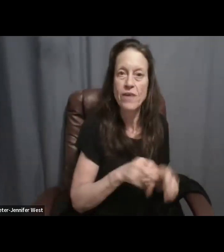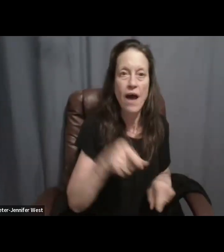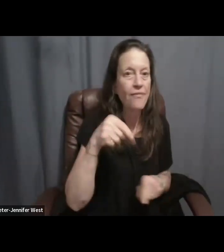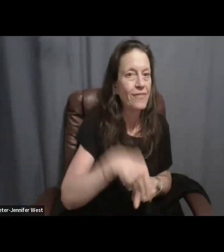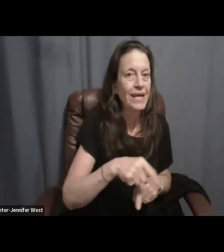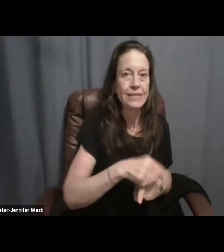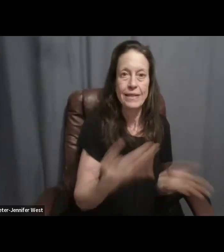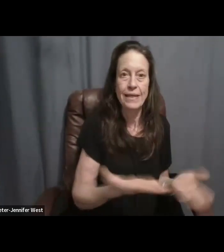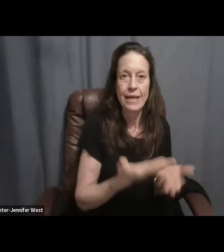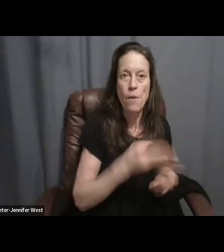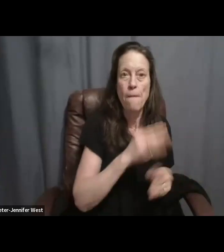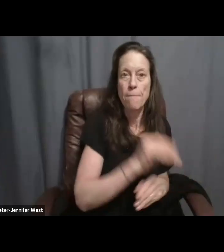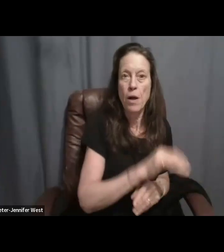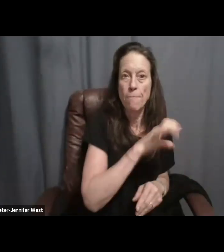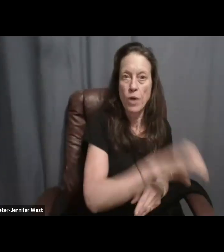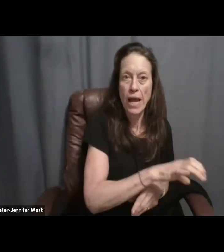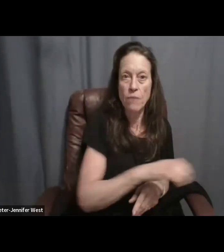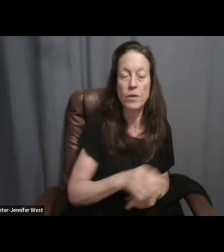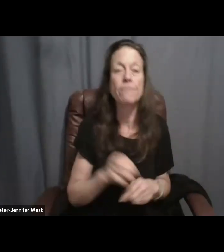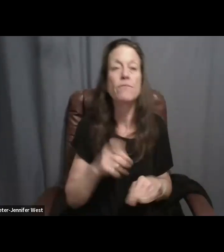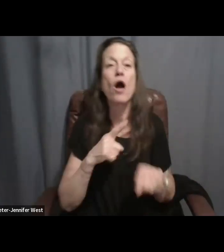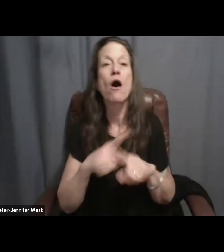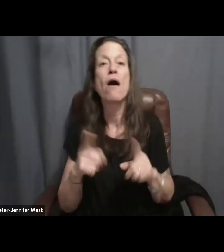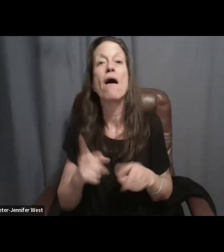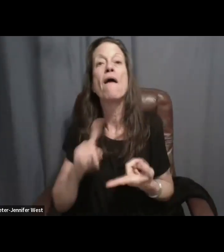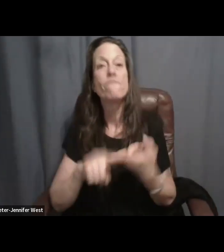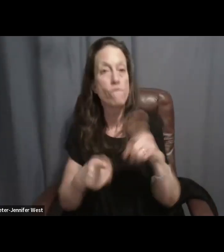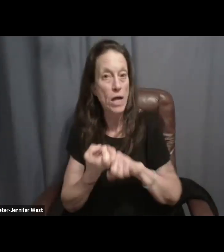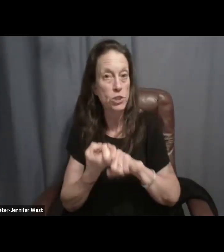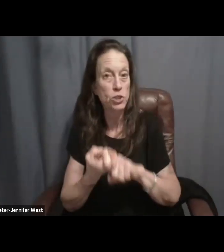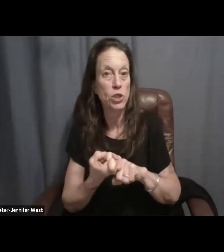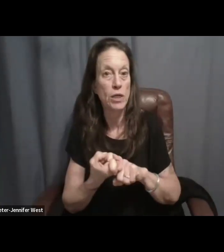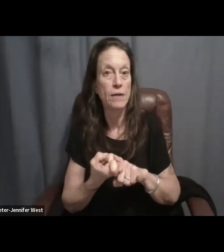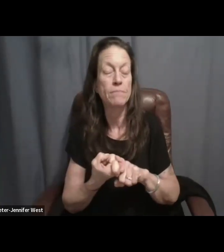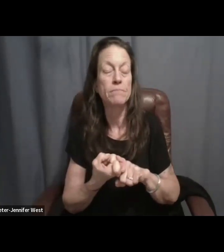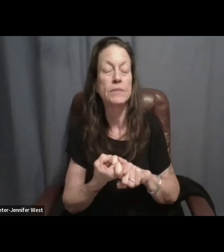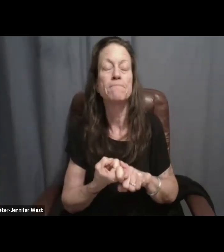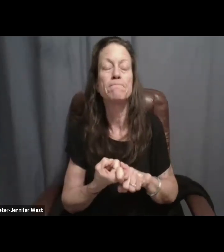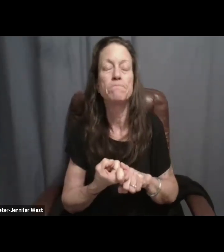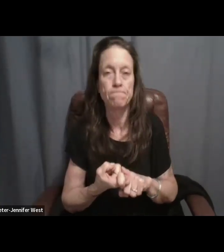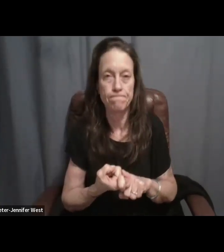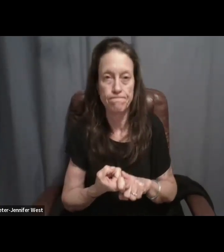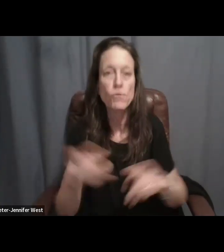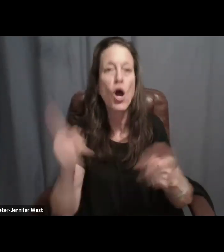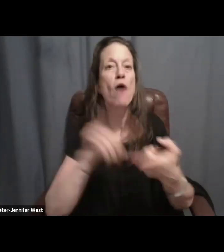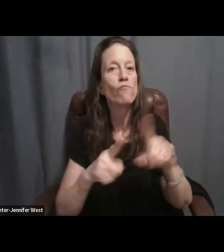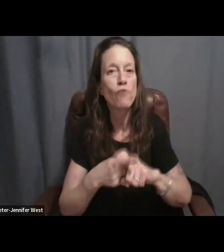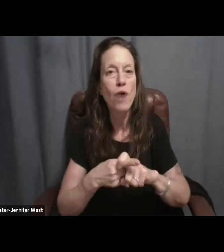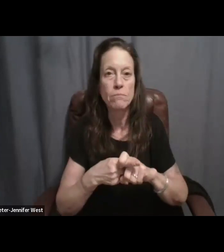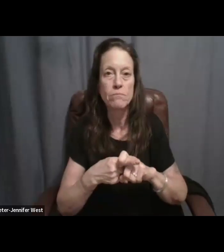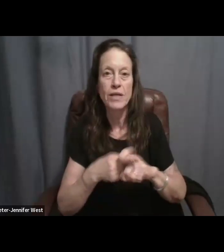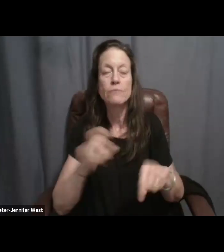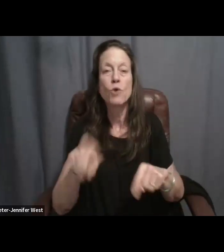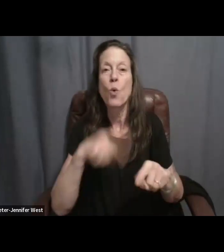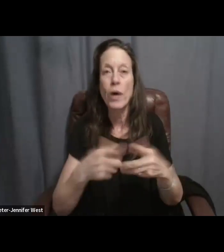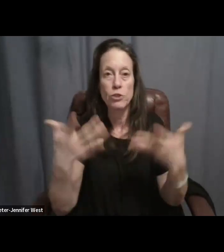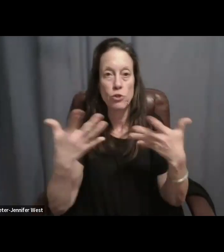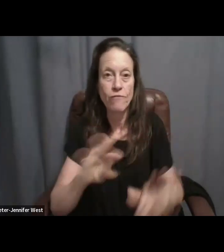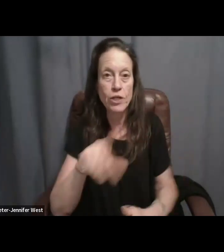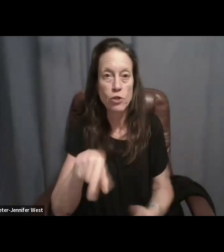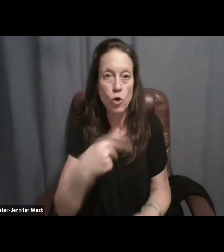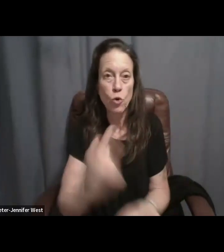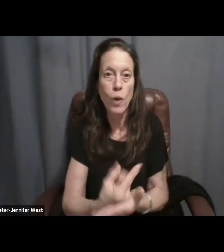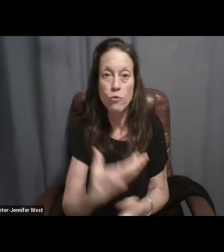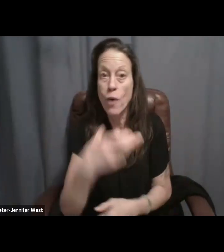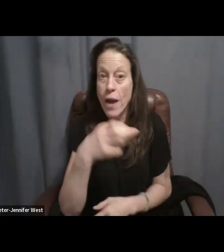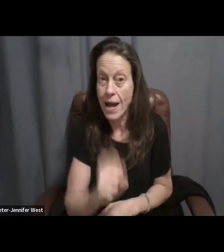Um, I would say that friendships after you graduate, you're not going to have that